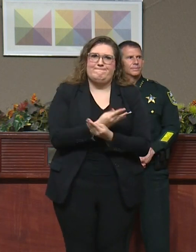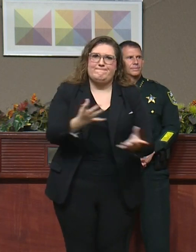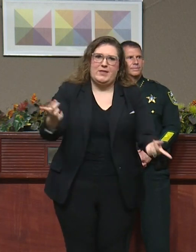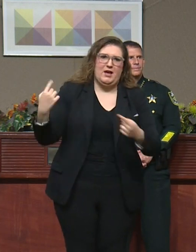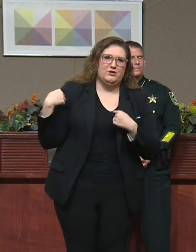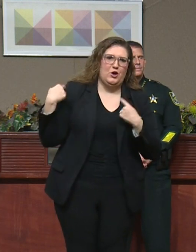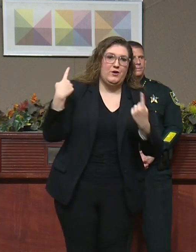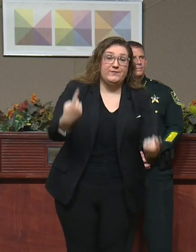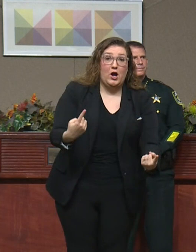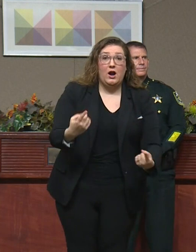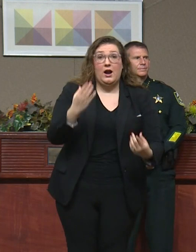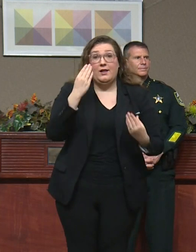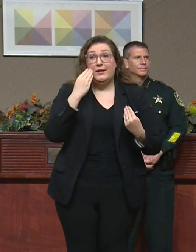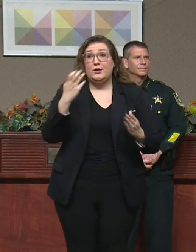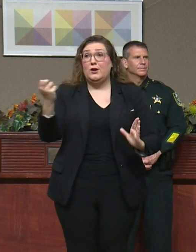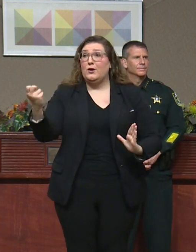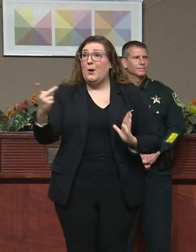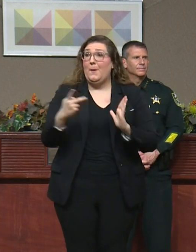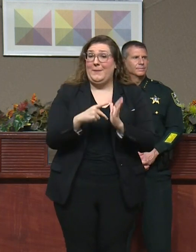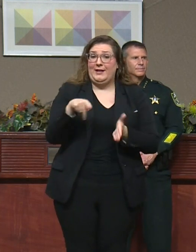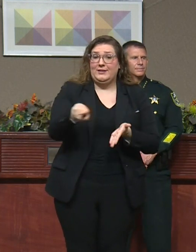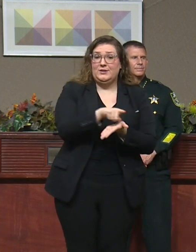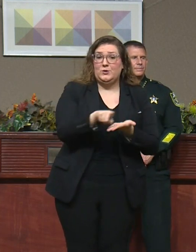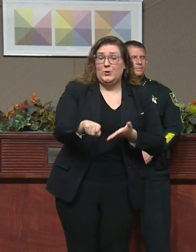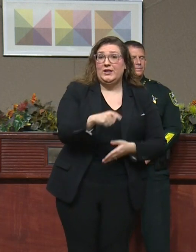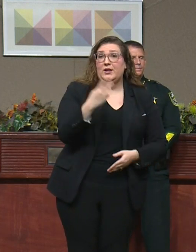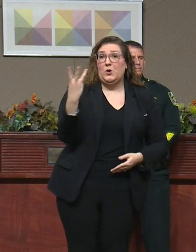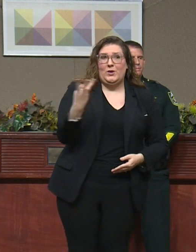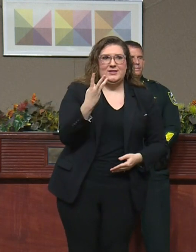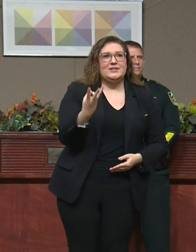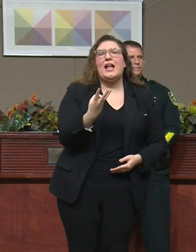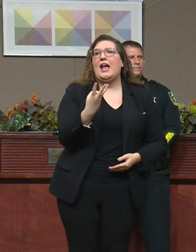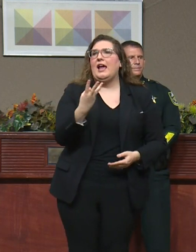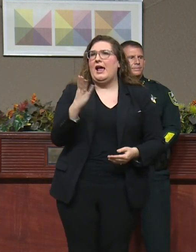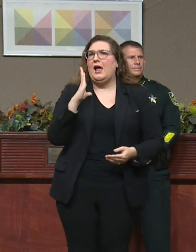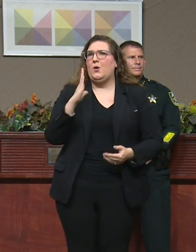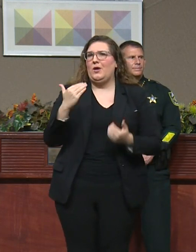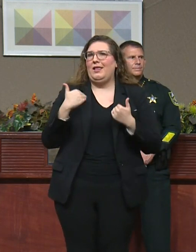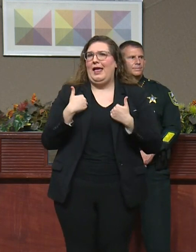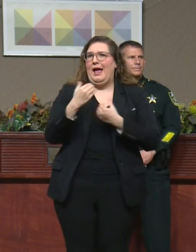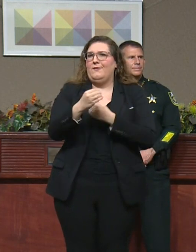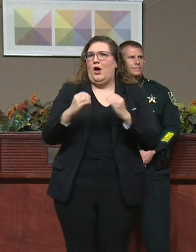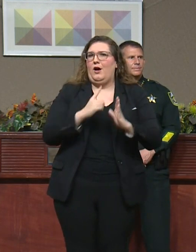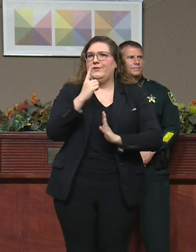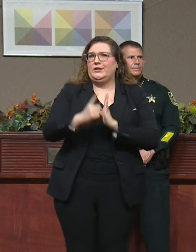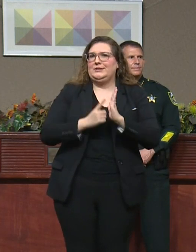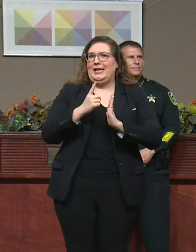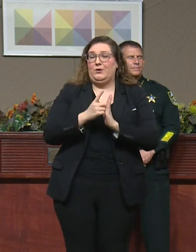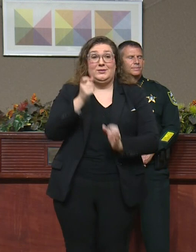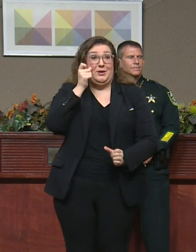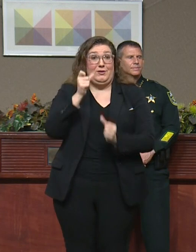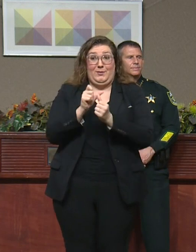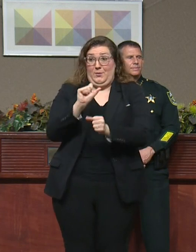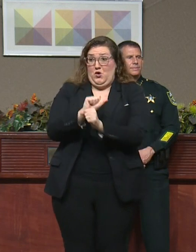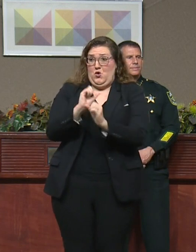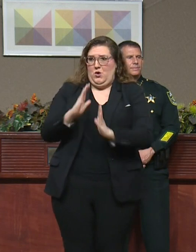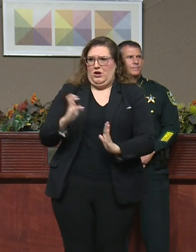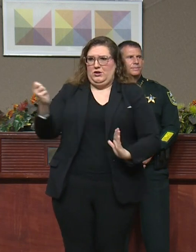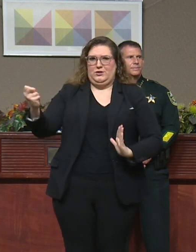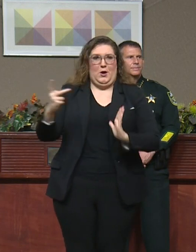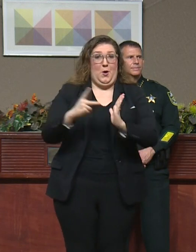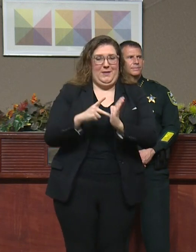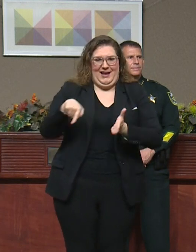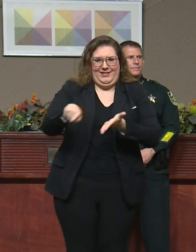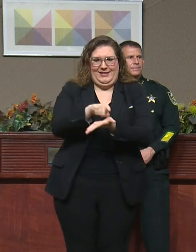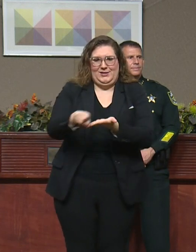hours from 9 to 2, Monday, Wednesday, and Friday of this week. Those employees are returning on Wednesday. Next week,